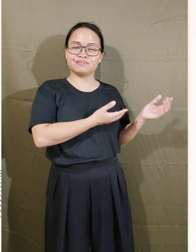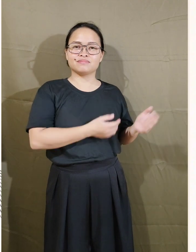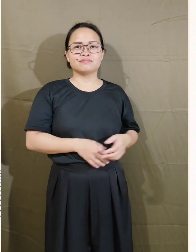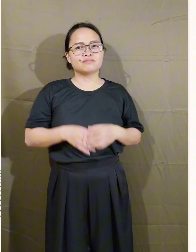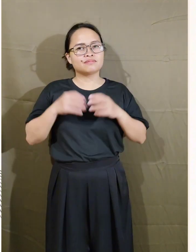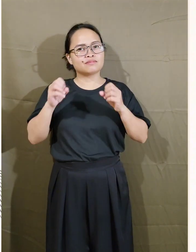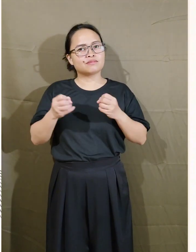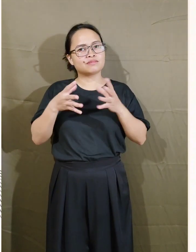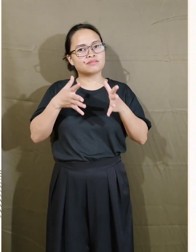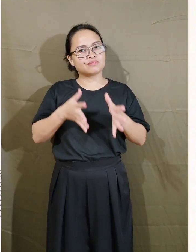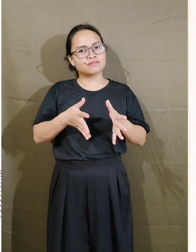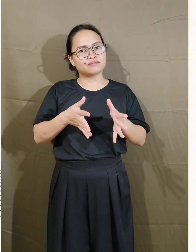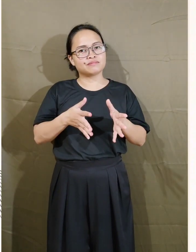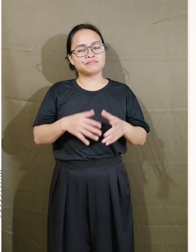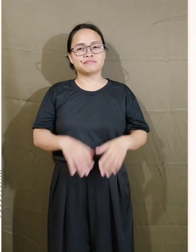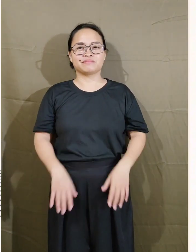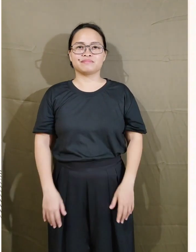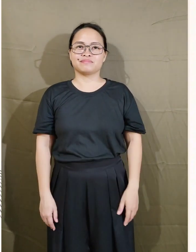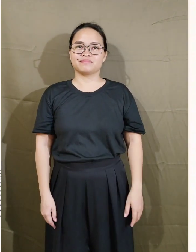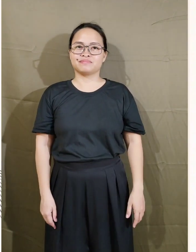we are left with